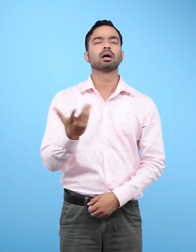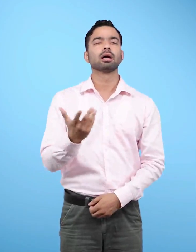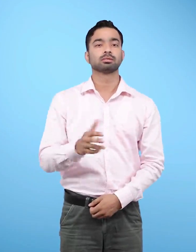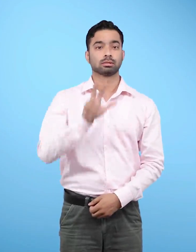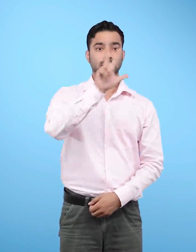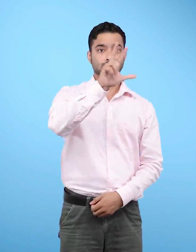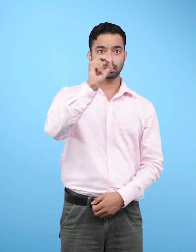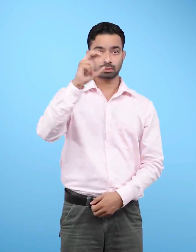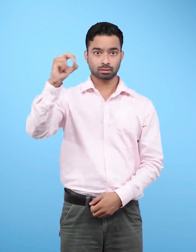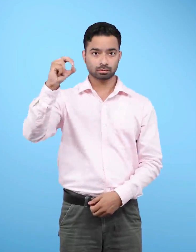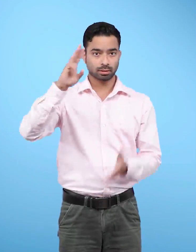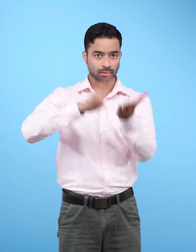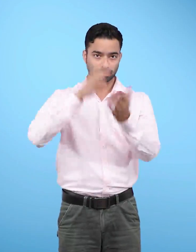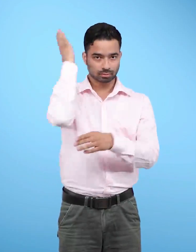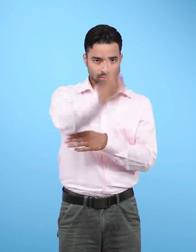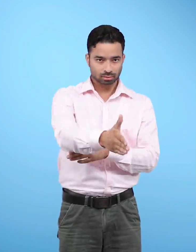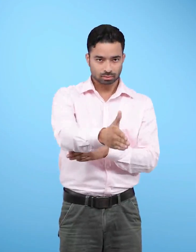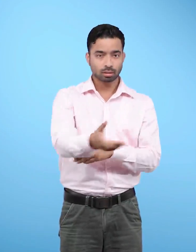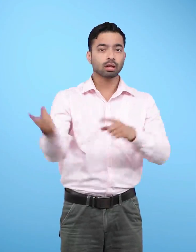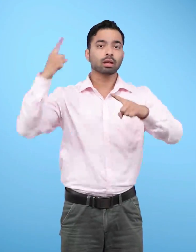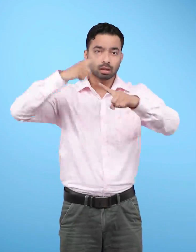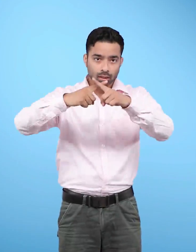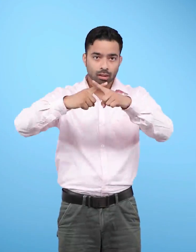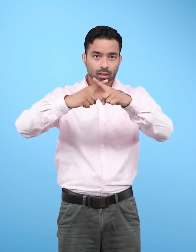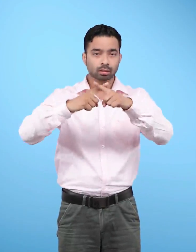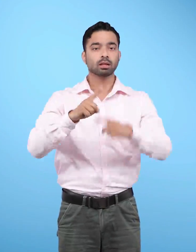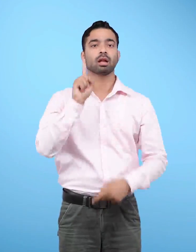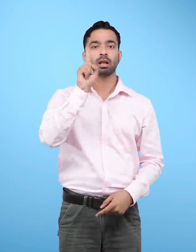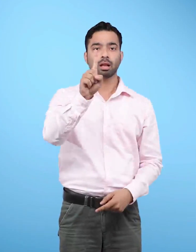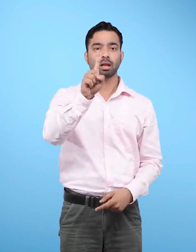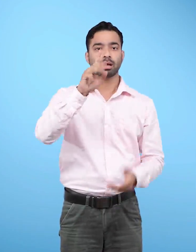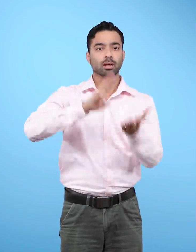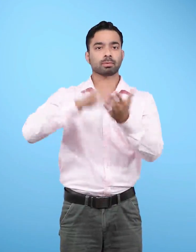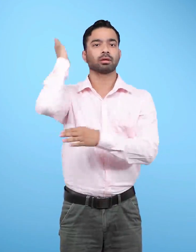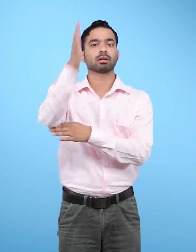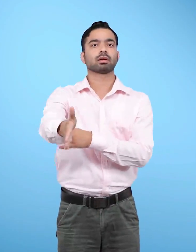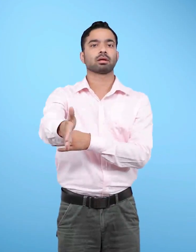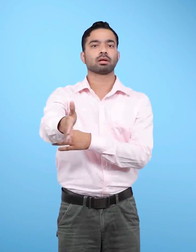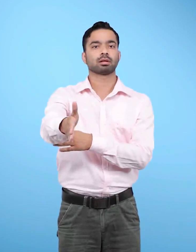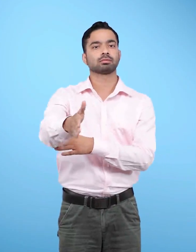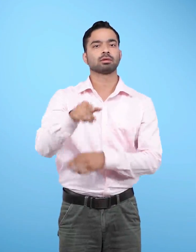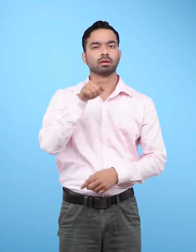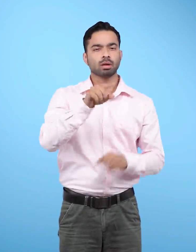800 meters by 1 meter. Gold wire for C is equal to dash